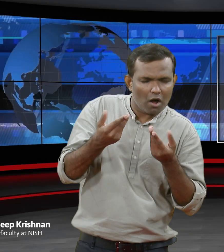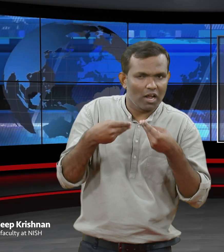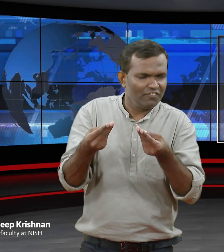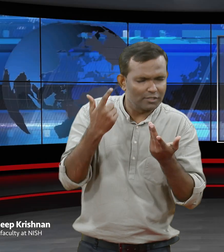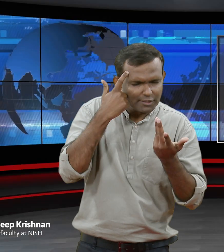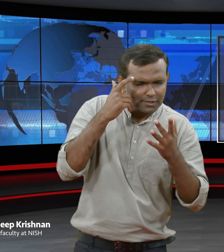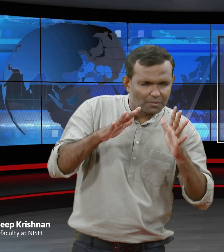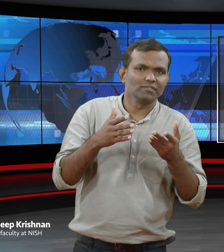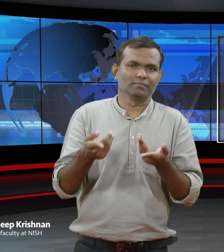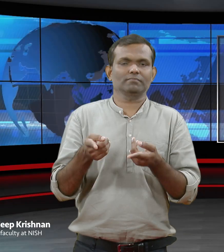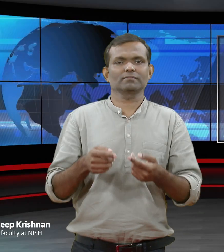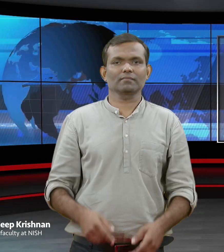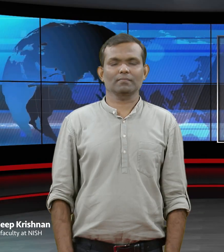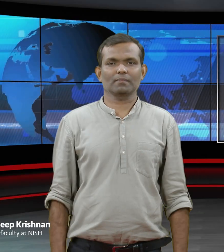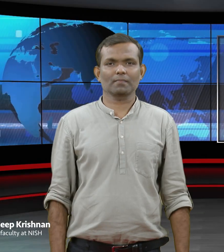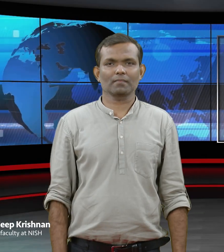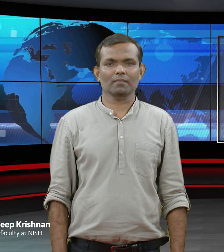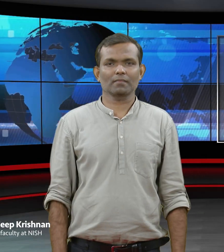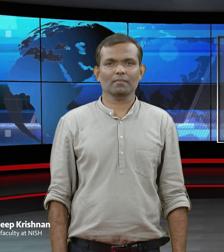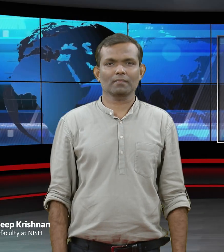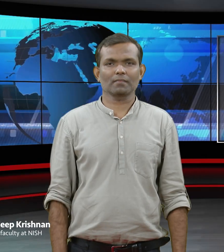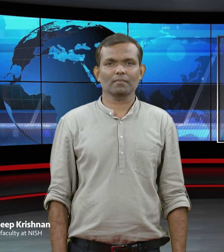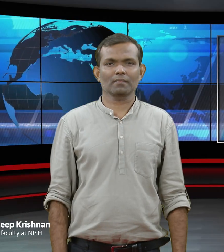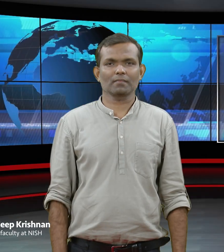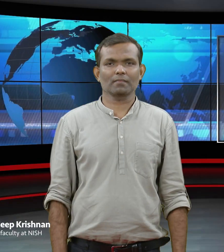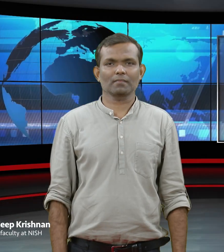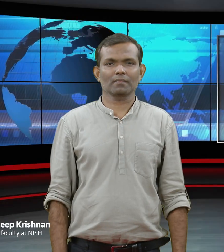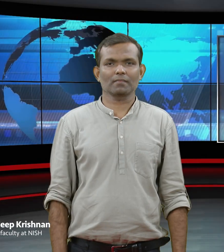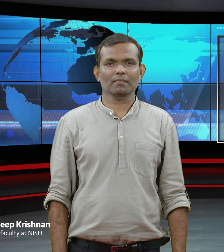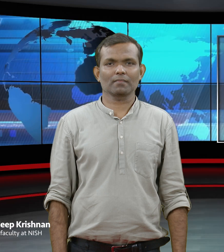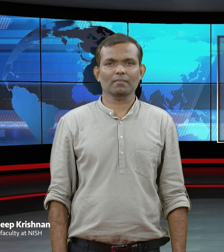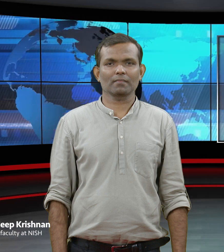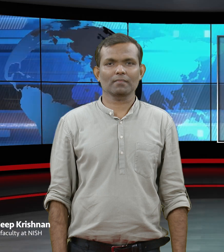hope the package will help jobs and reduce losses in affected industries.